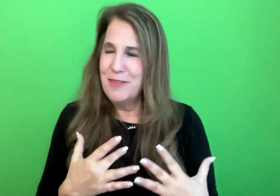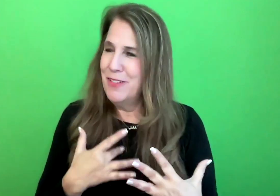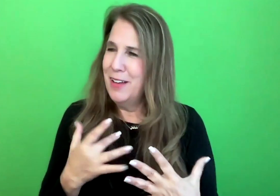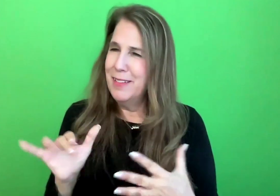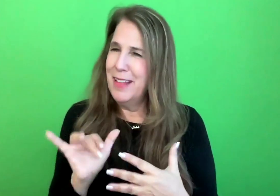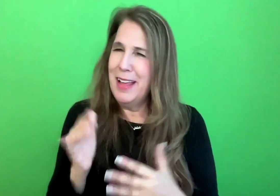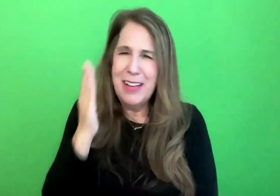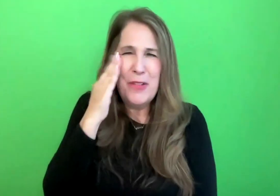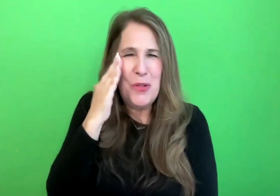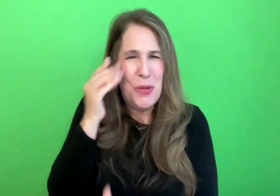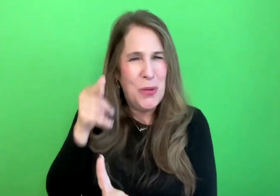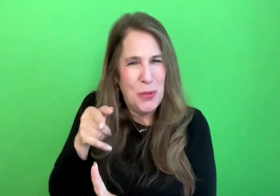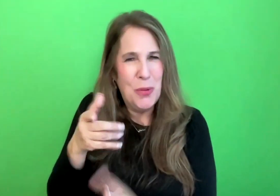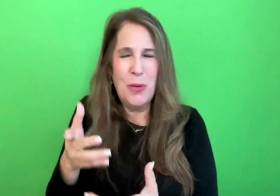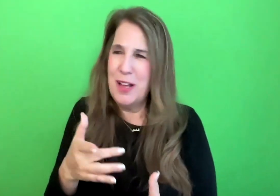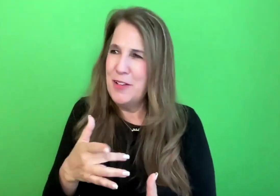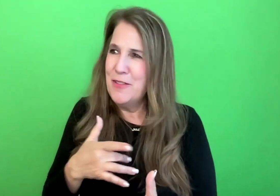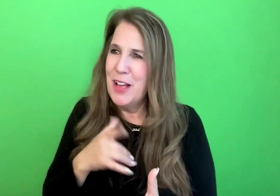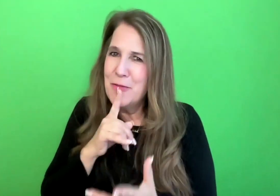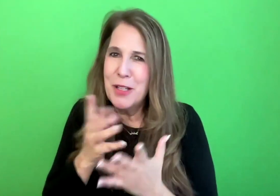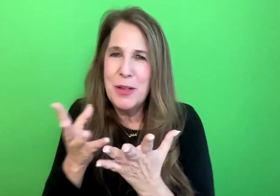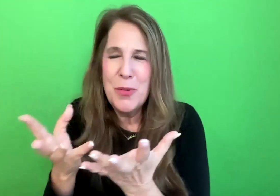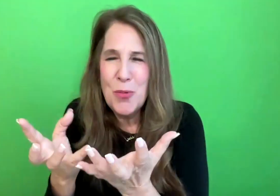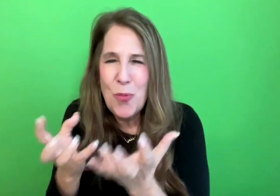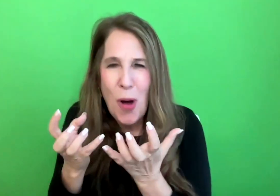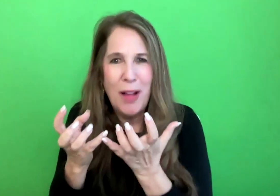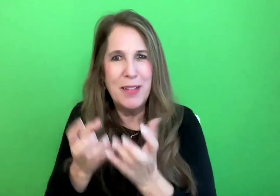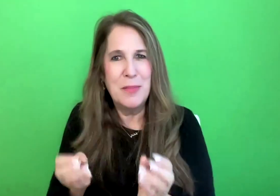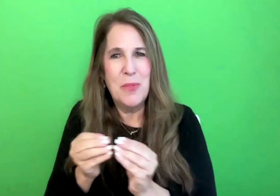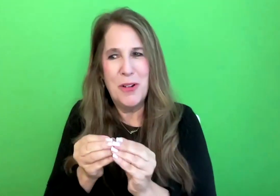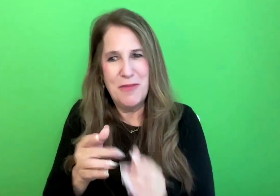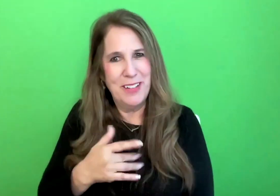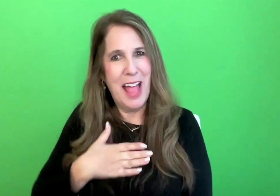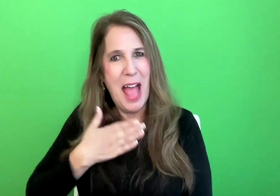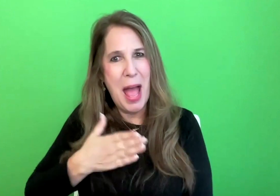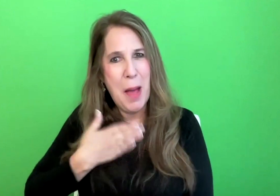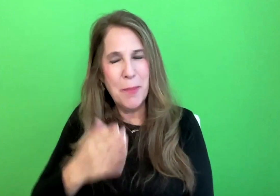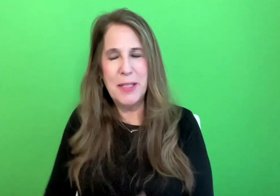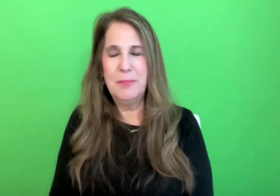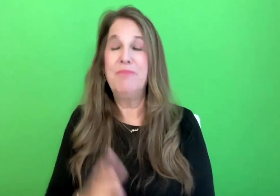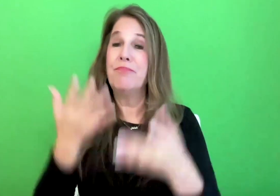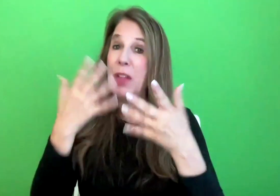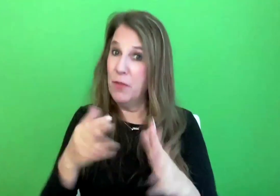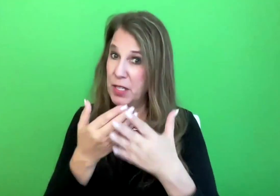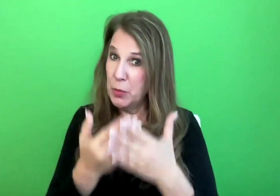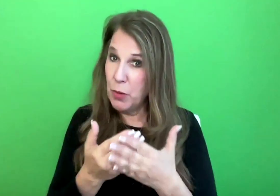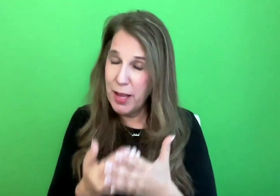little longing too, a happy longing. After the prayers, a lovely meal was served, and the